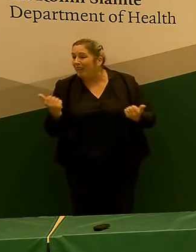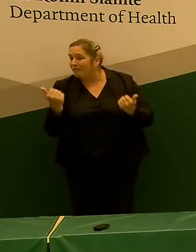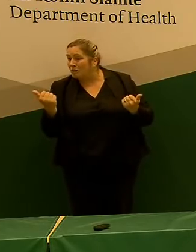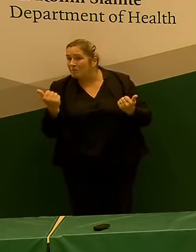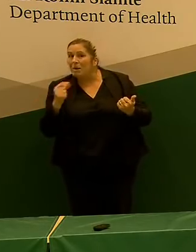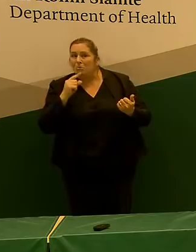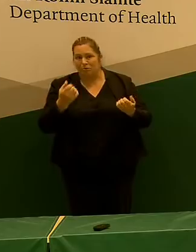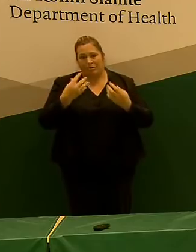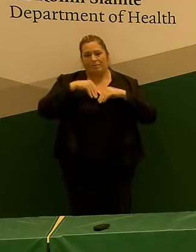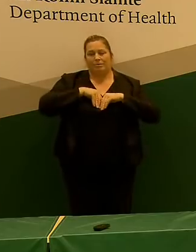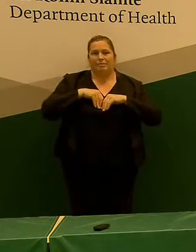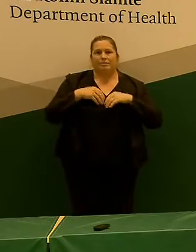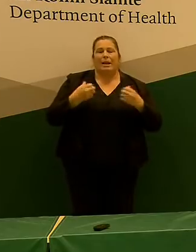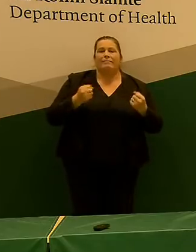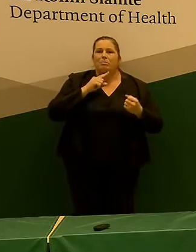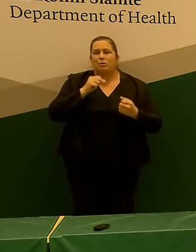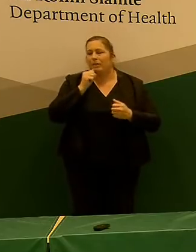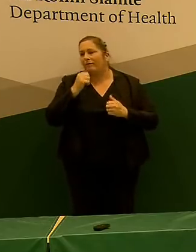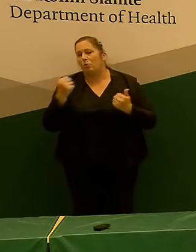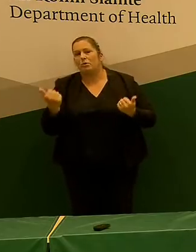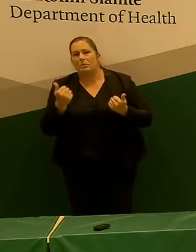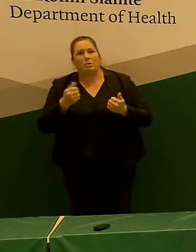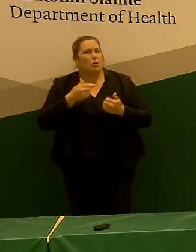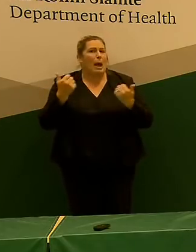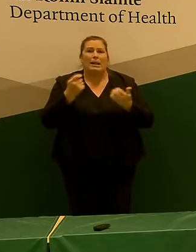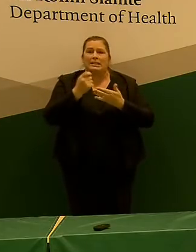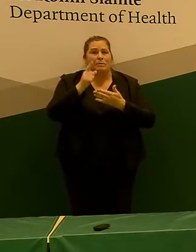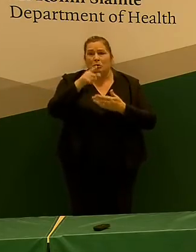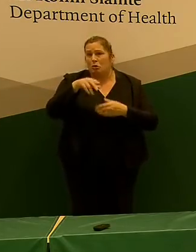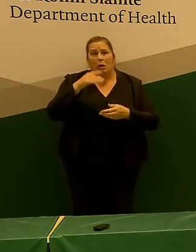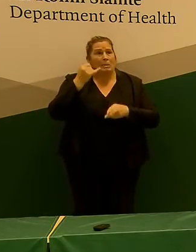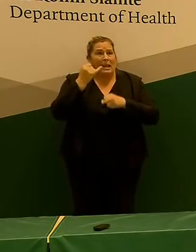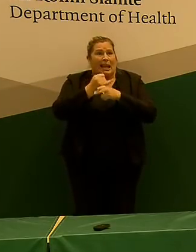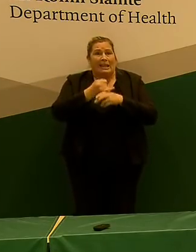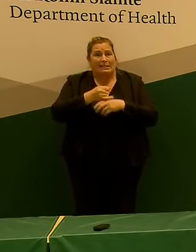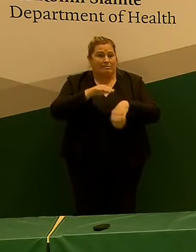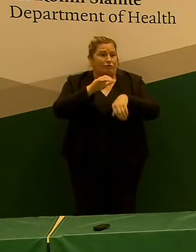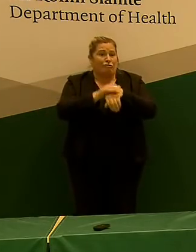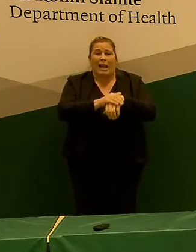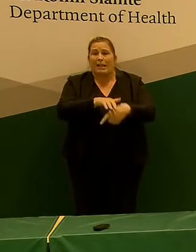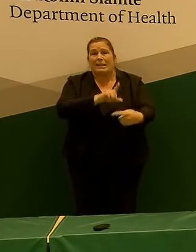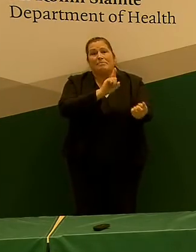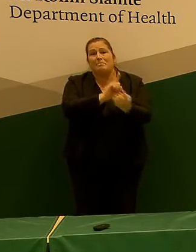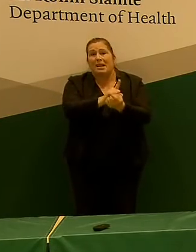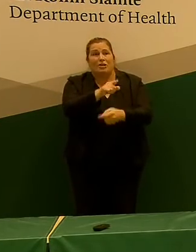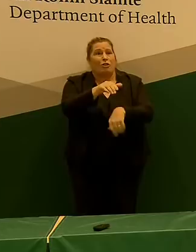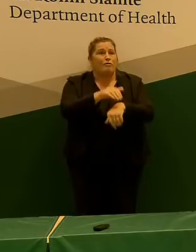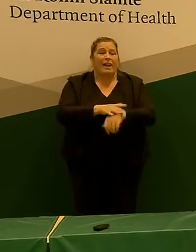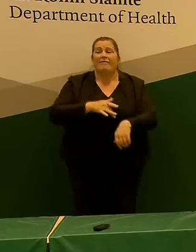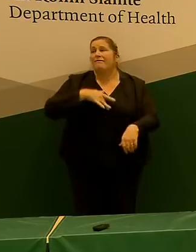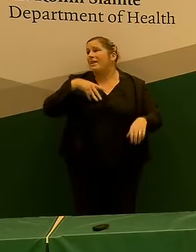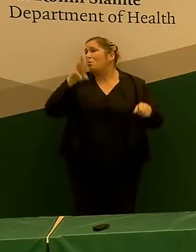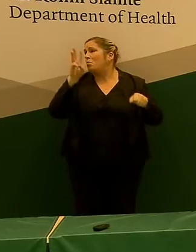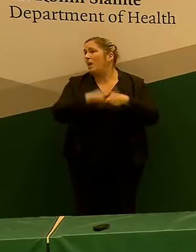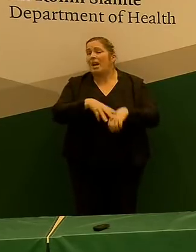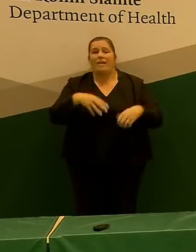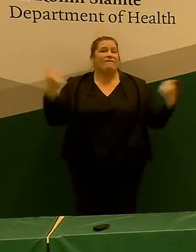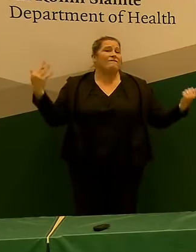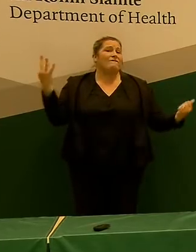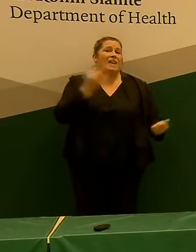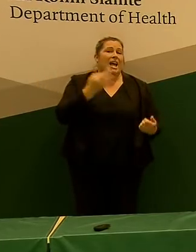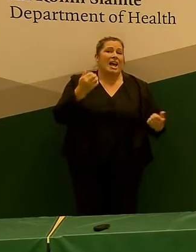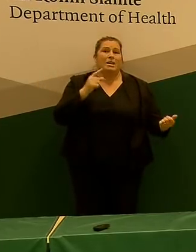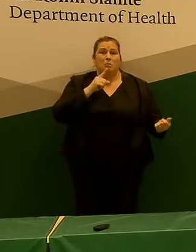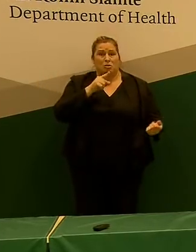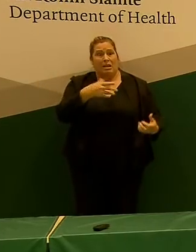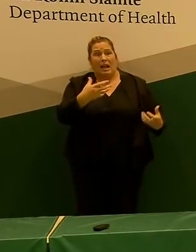at any point in time, you could be in the company of somebody who's perfectly well, who feels perfectly well, but unfortunately, they're